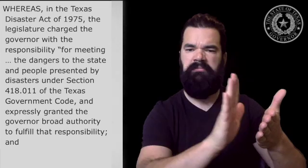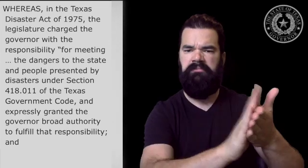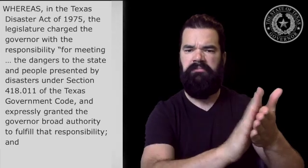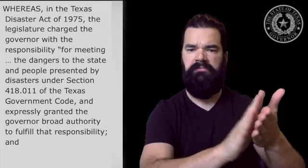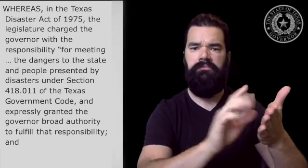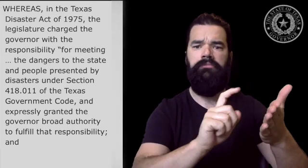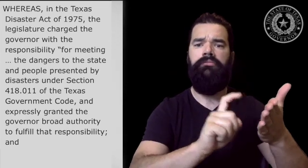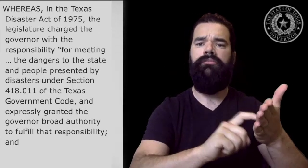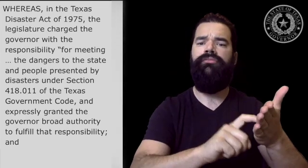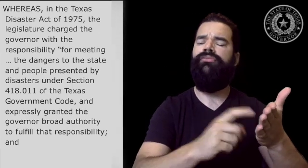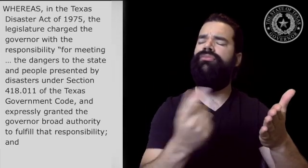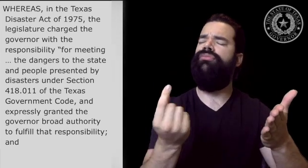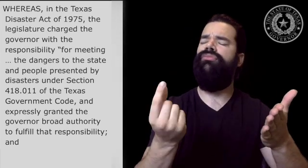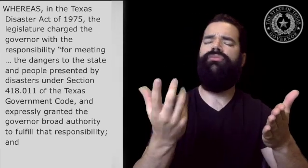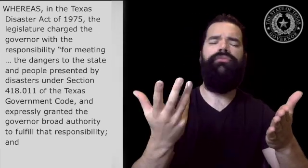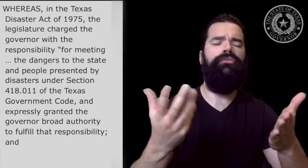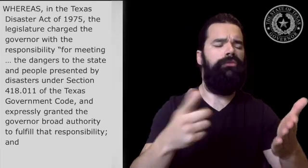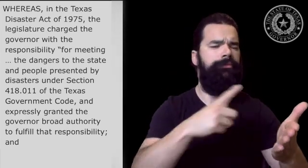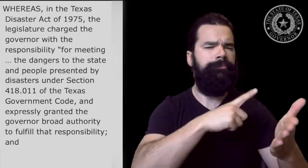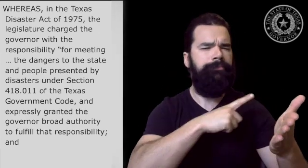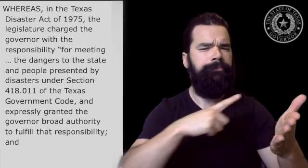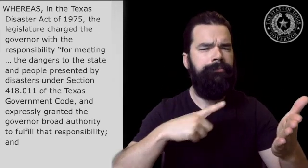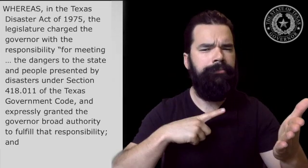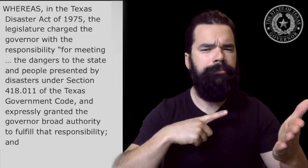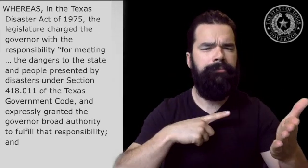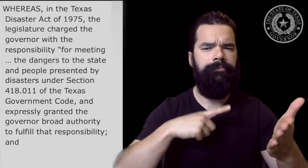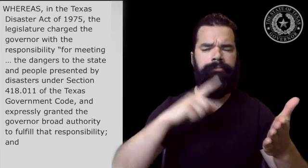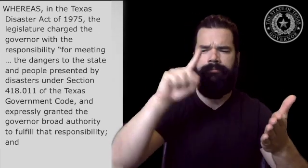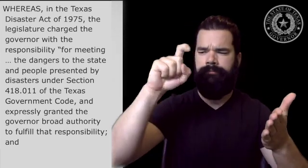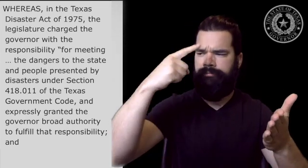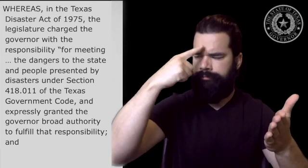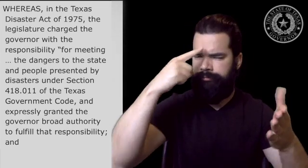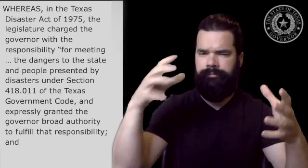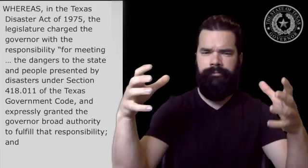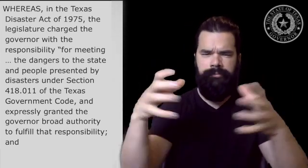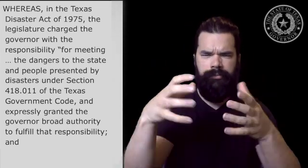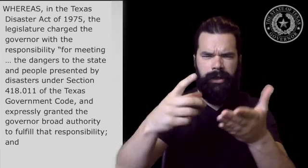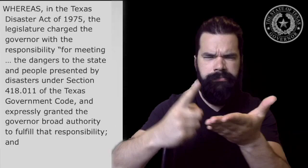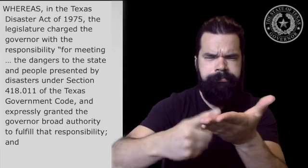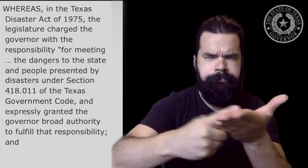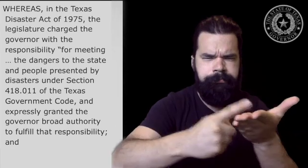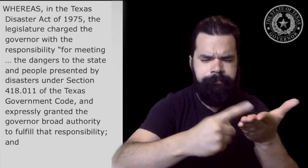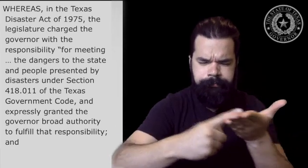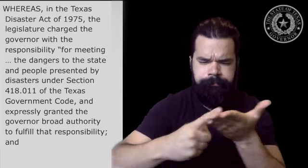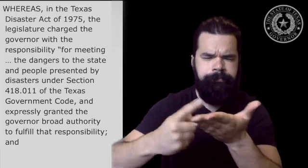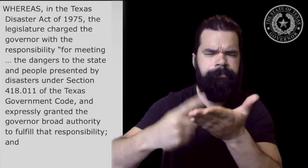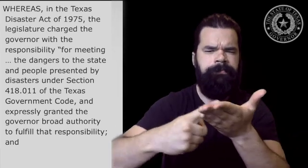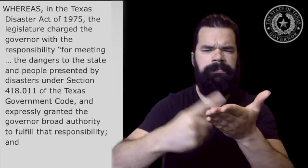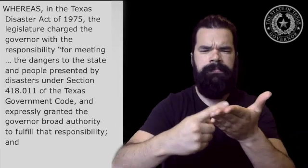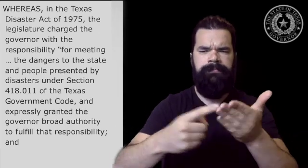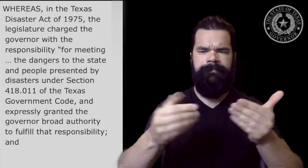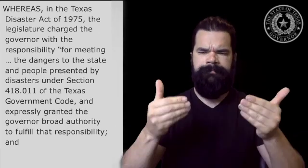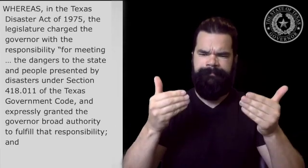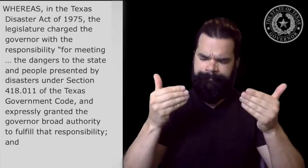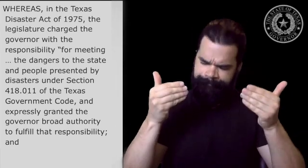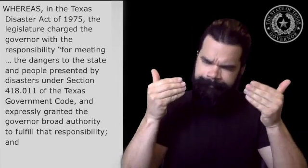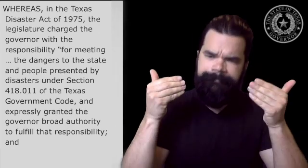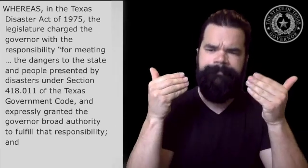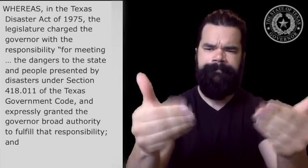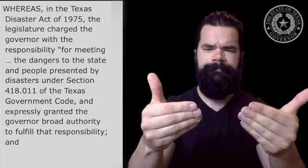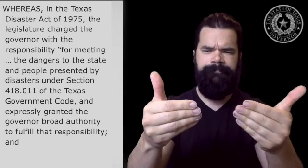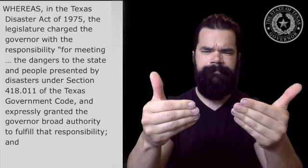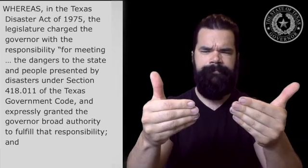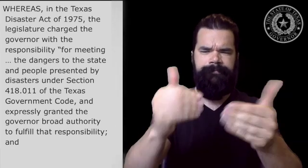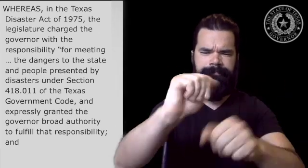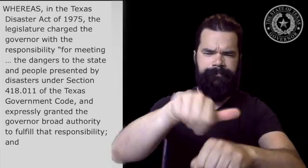the responsibility for meeting the dangers to the state and people presented by disasters under